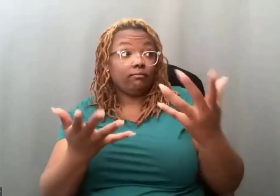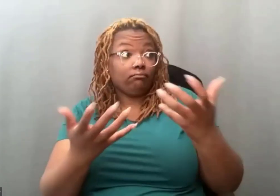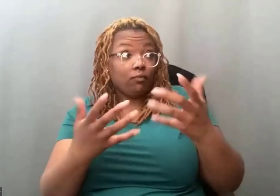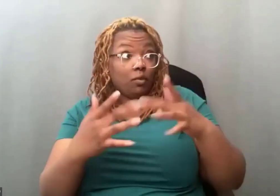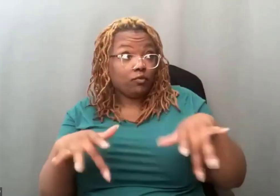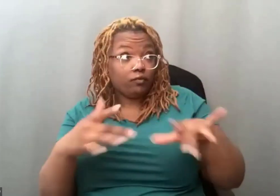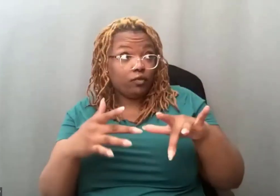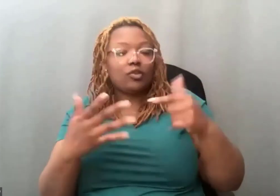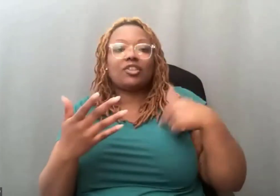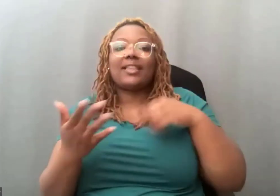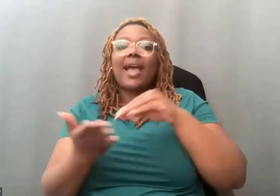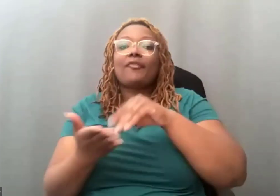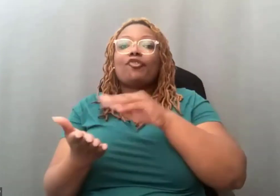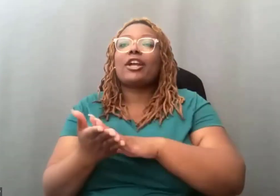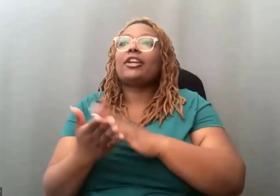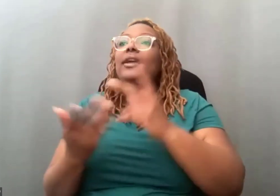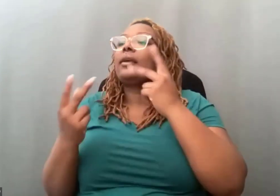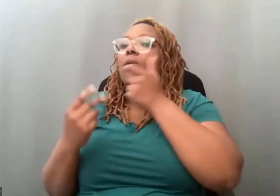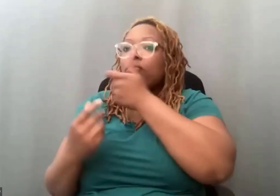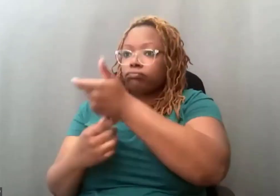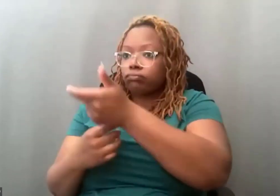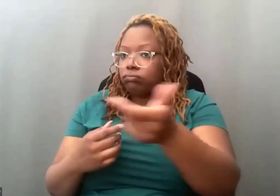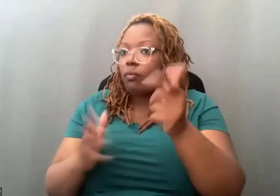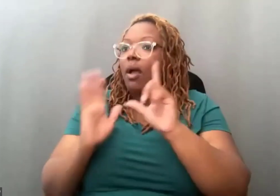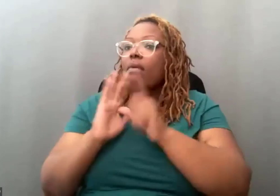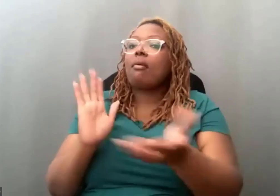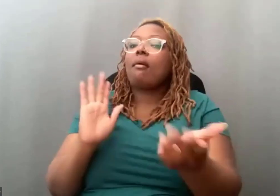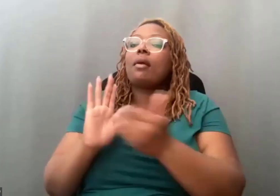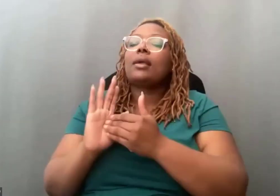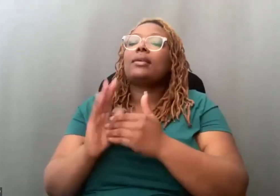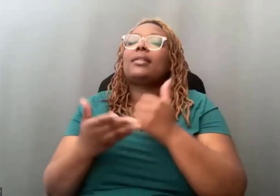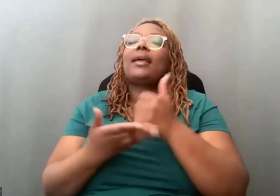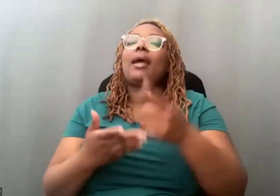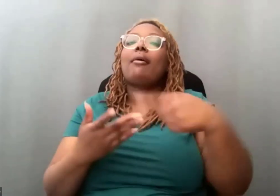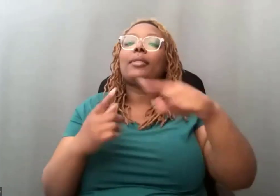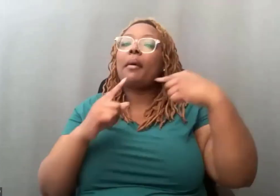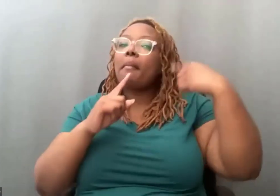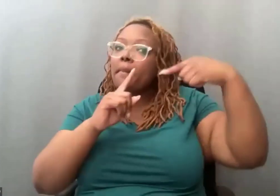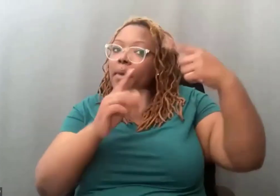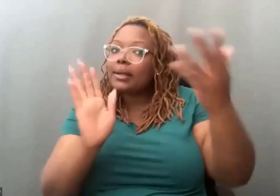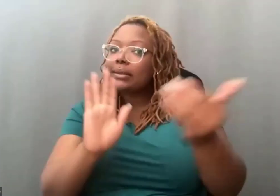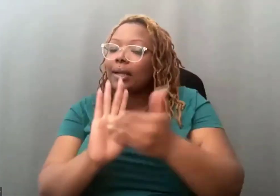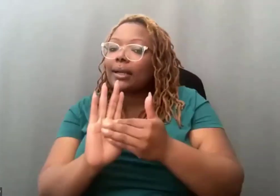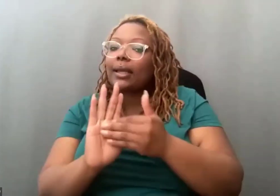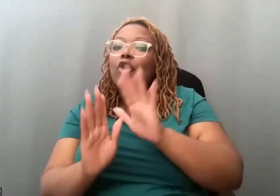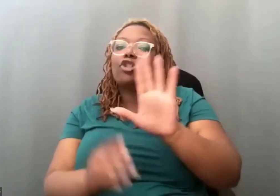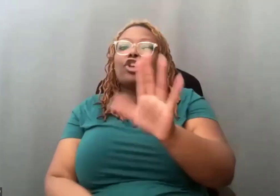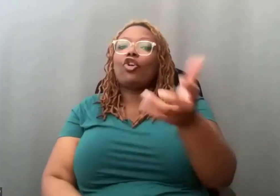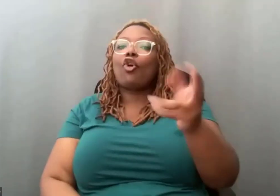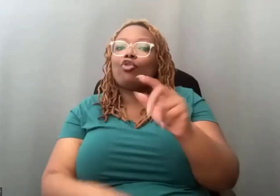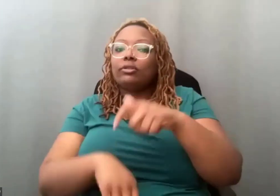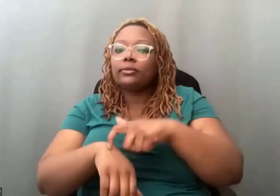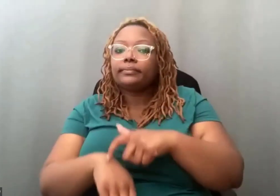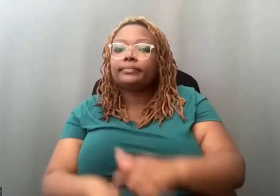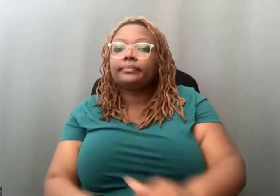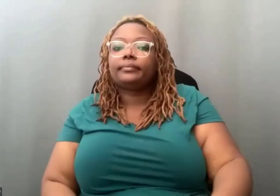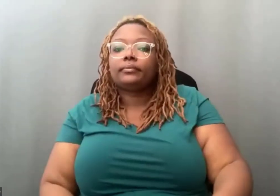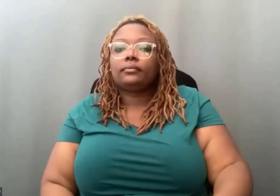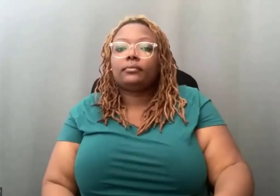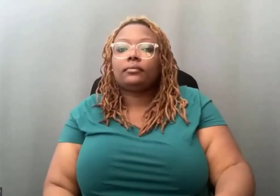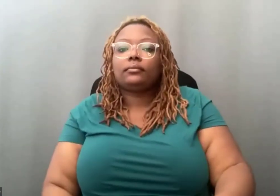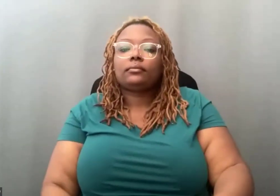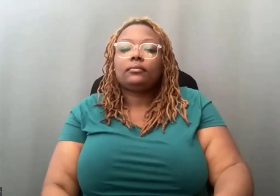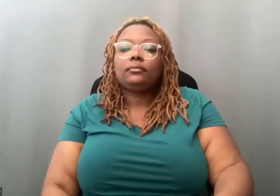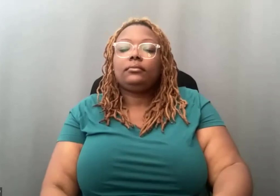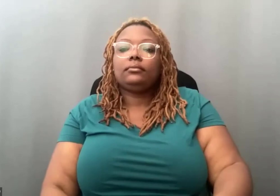record and can revisit it later, that allows them to process again on their own. And then